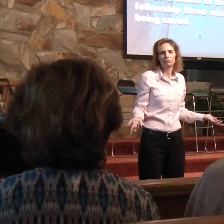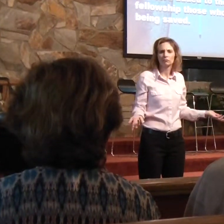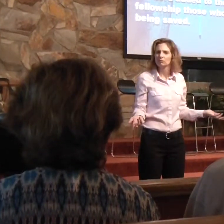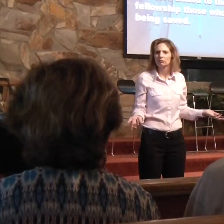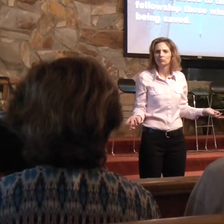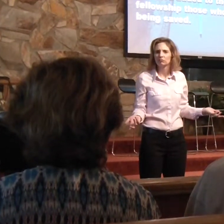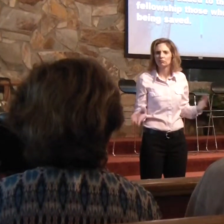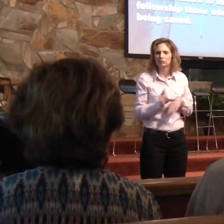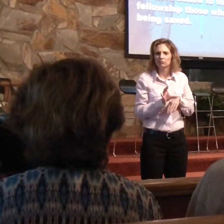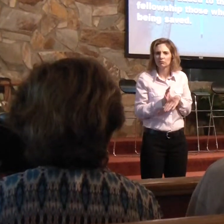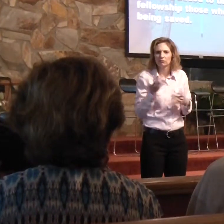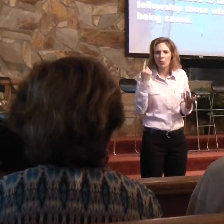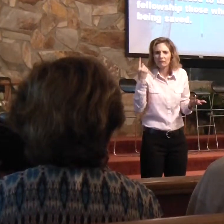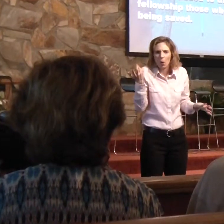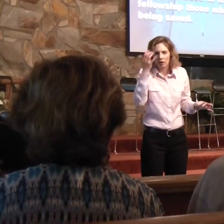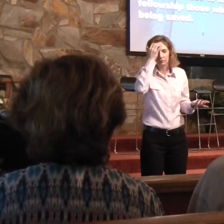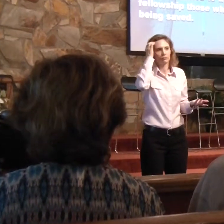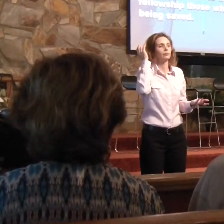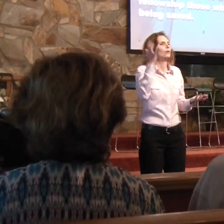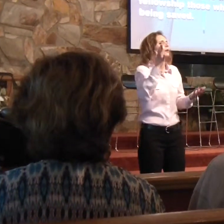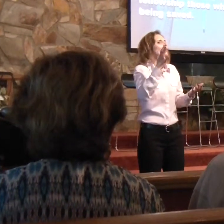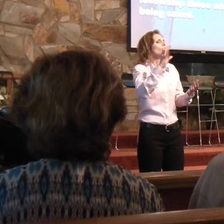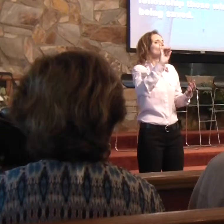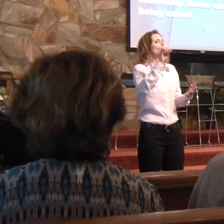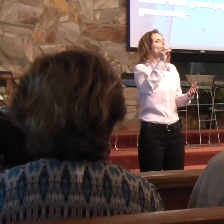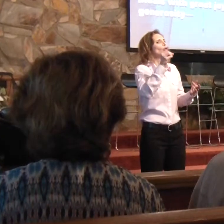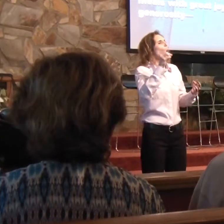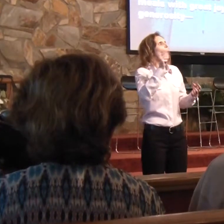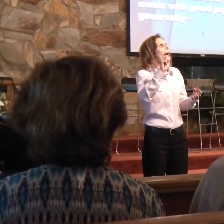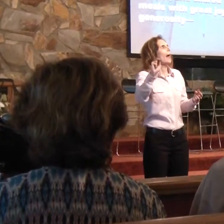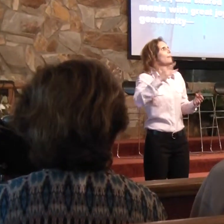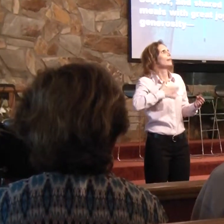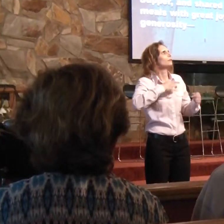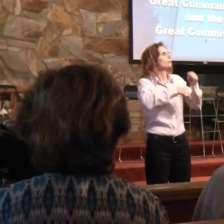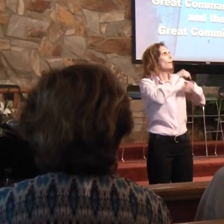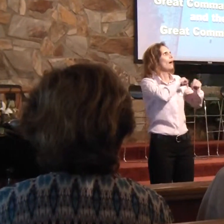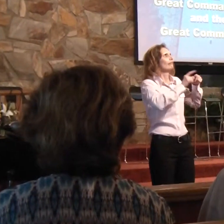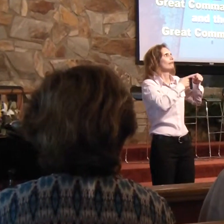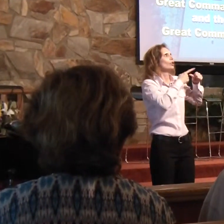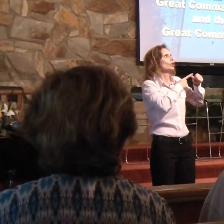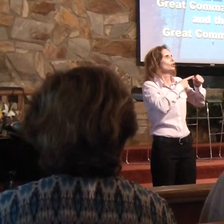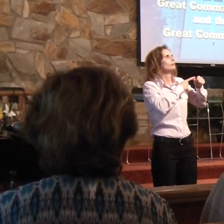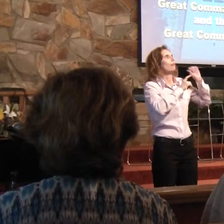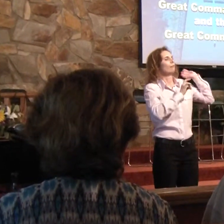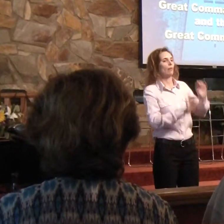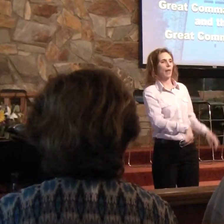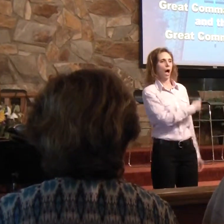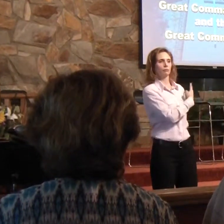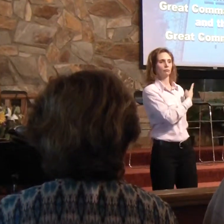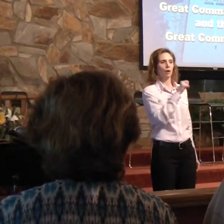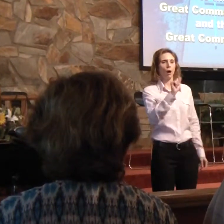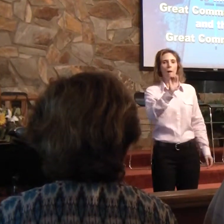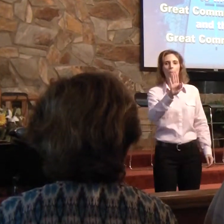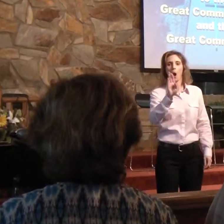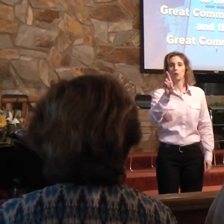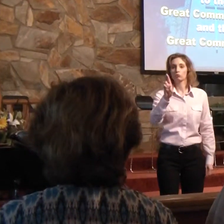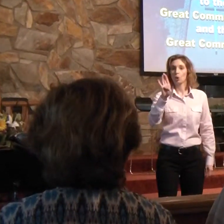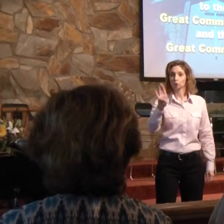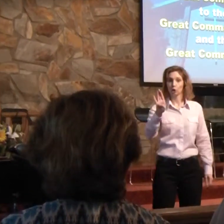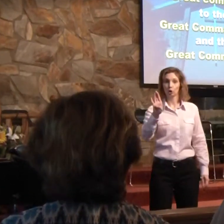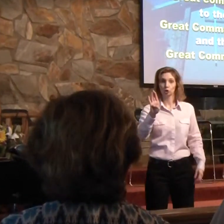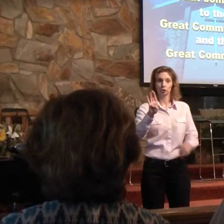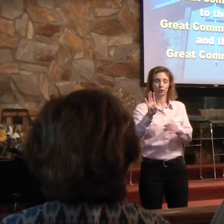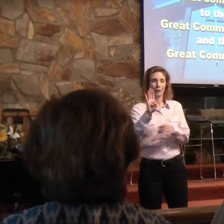focused on? Let me show you. Joe, go back to the first slide. Here we go. Barwick Road Church is